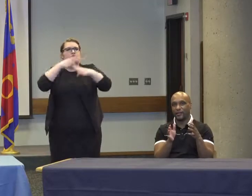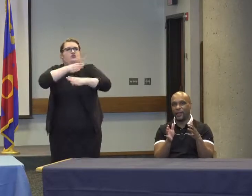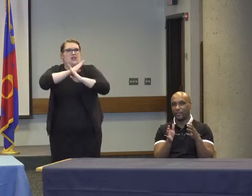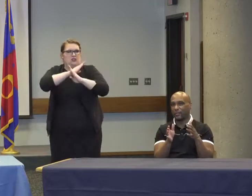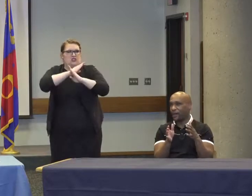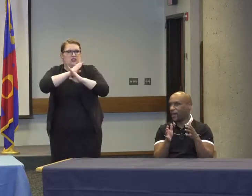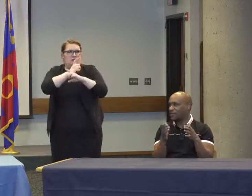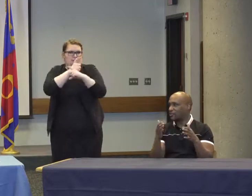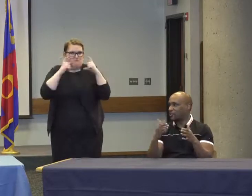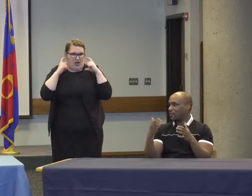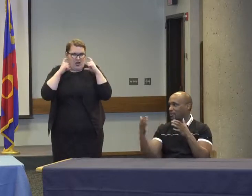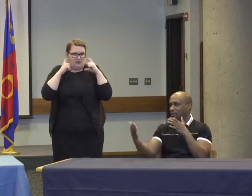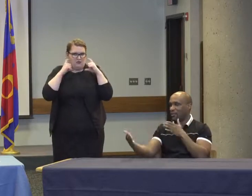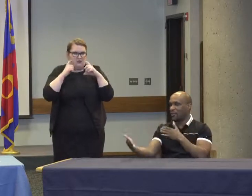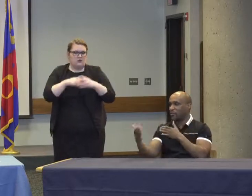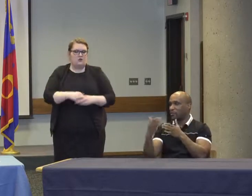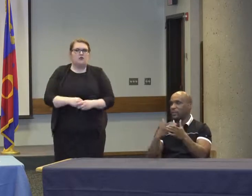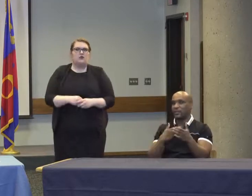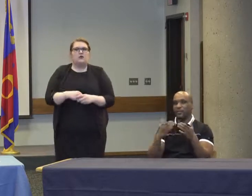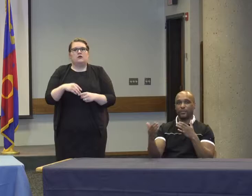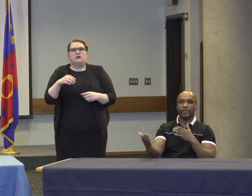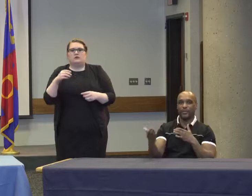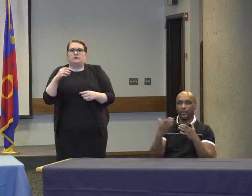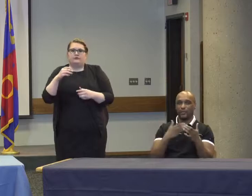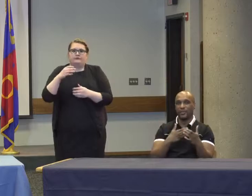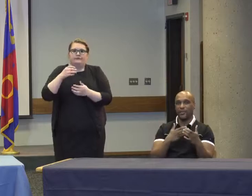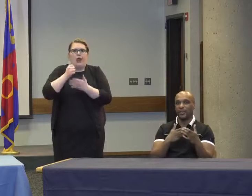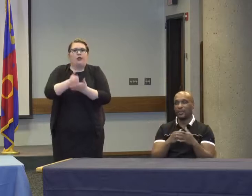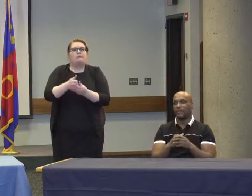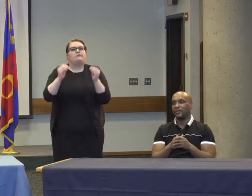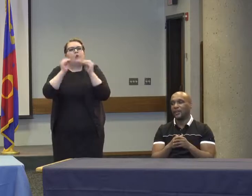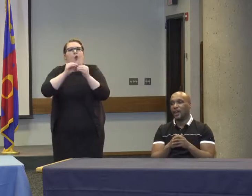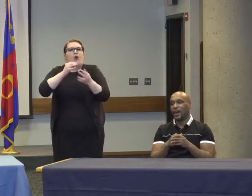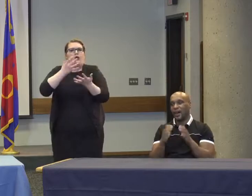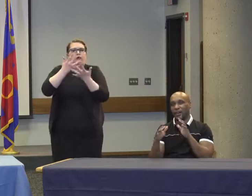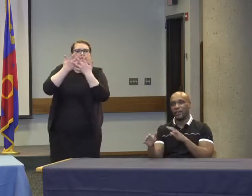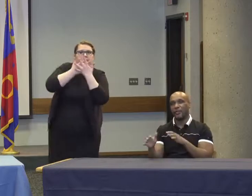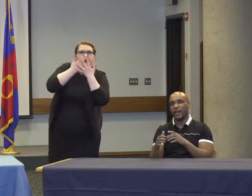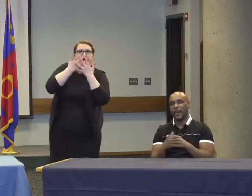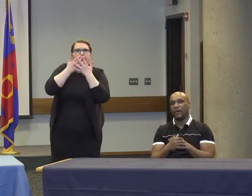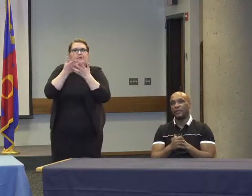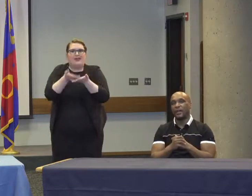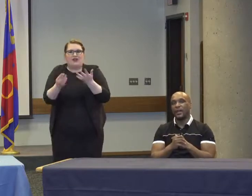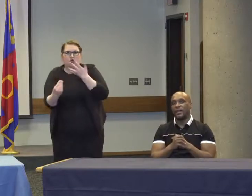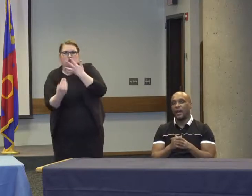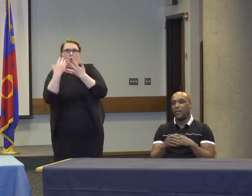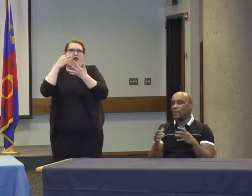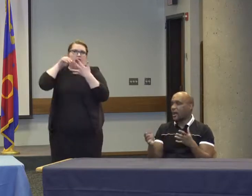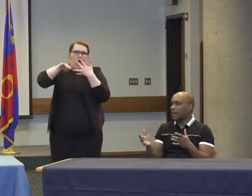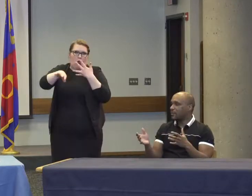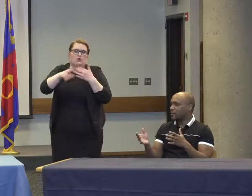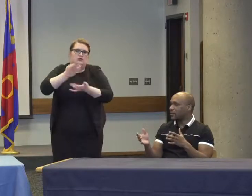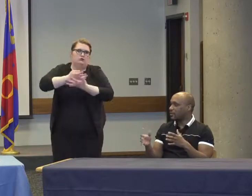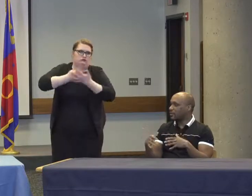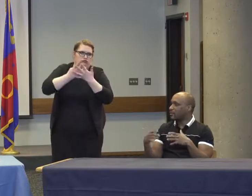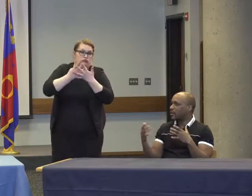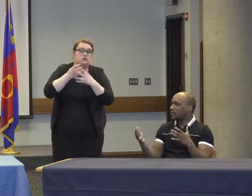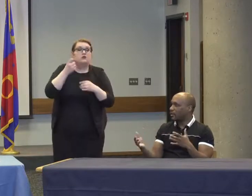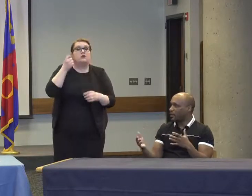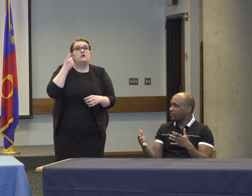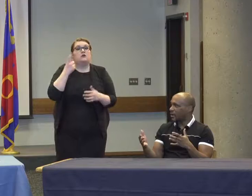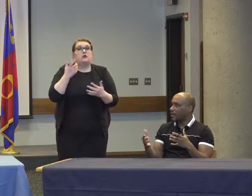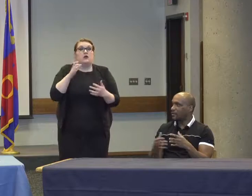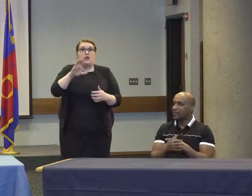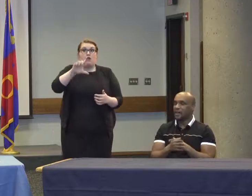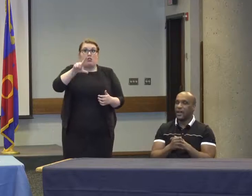protection that the mask provides in terms of screening materials coming in and going out. Now, there has been a discussion about